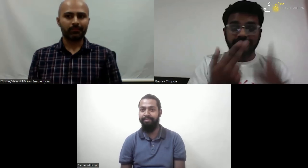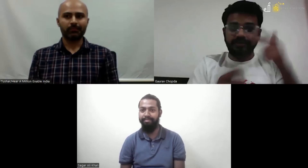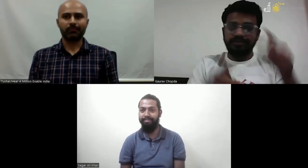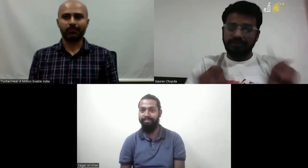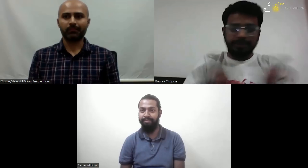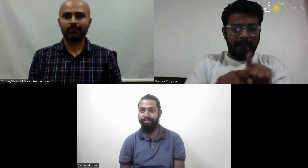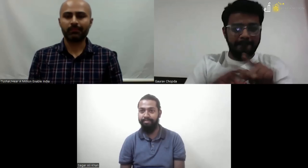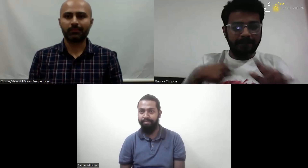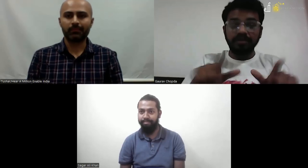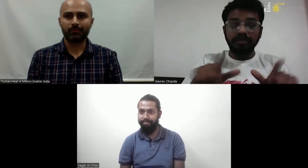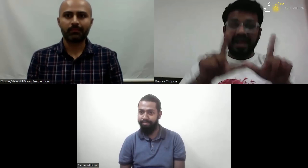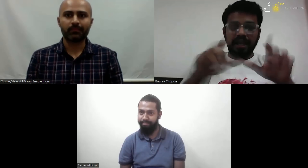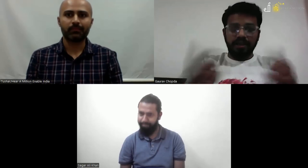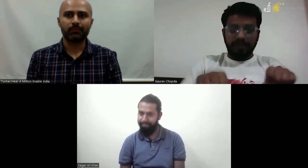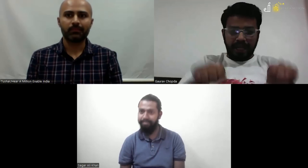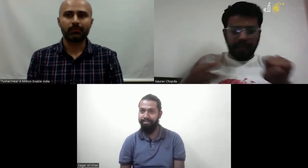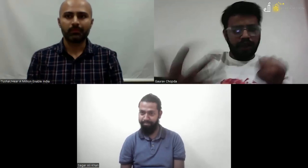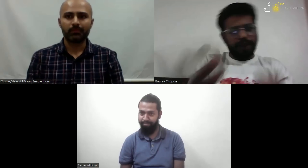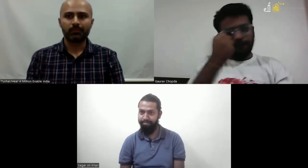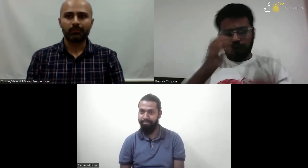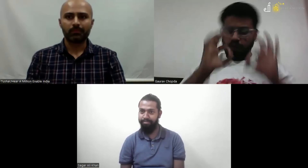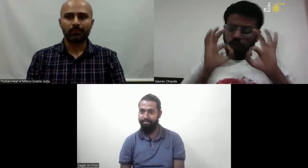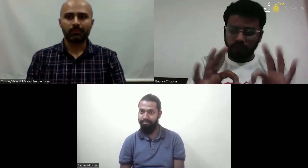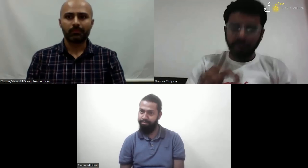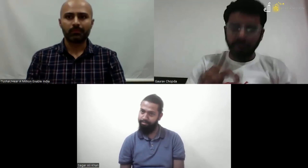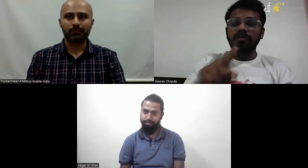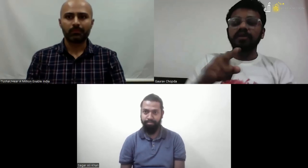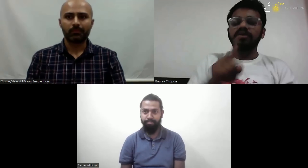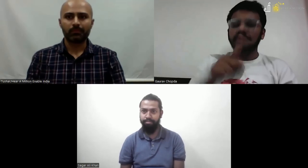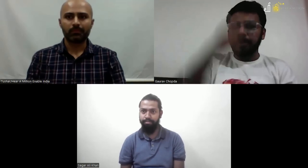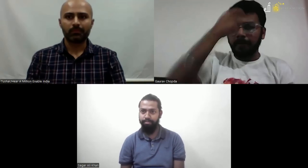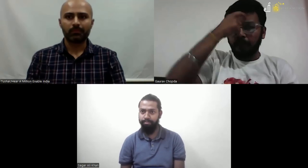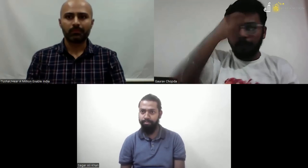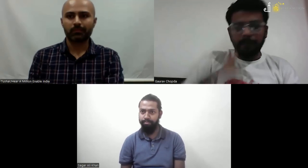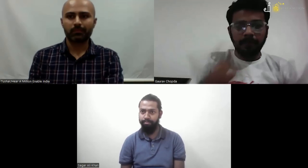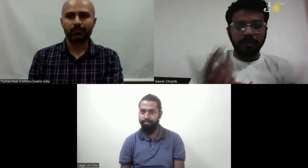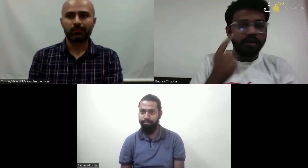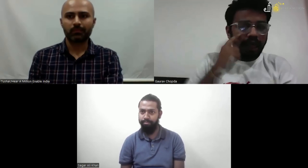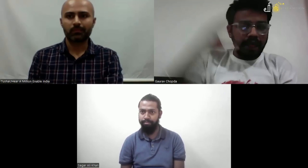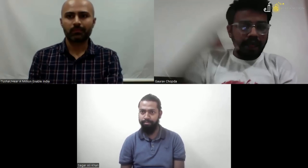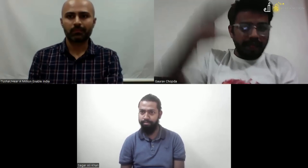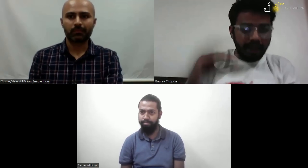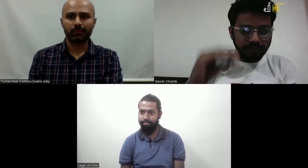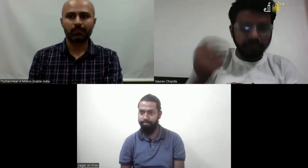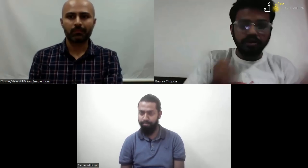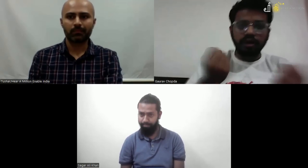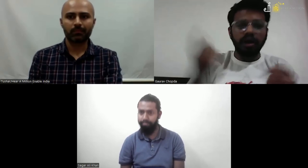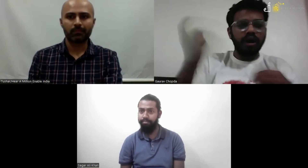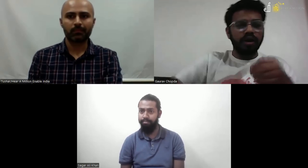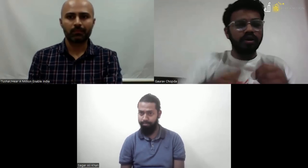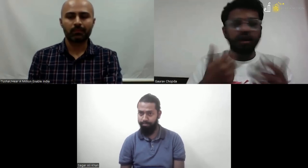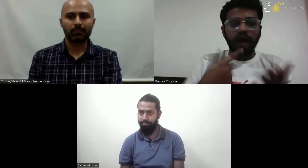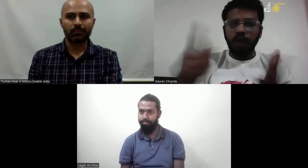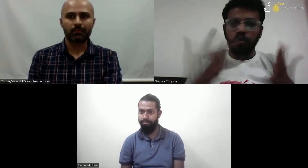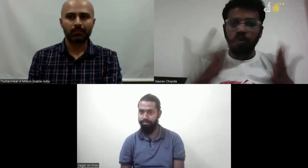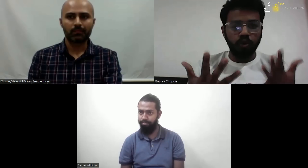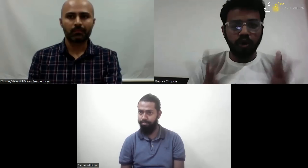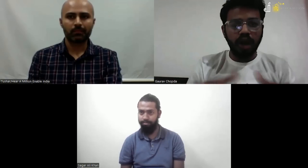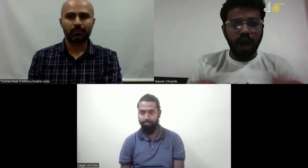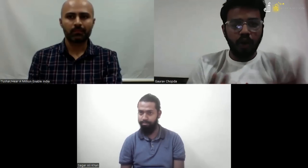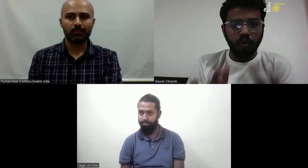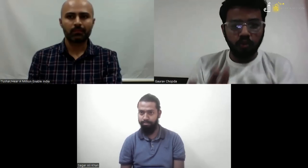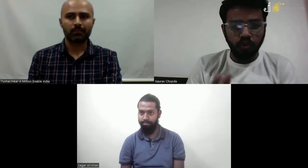Yes, Gaurav. So the same thing I have experienced, I got the license, but the problem would happen.